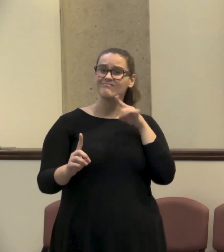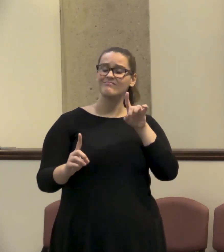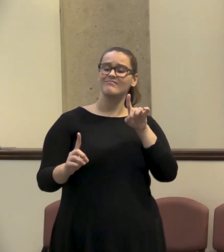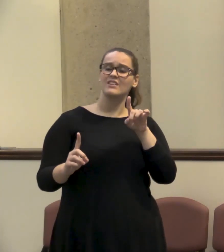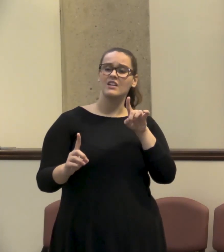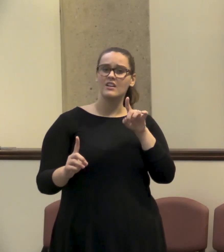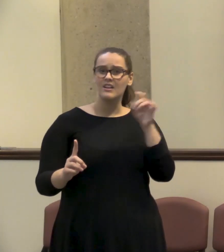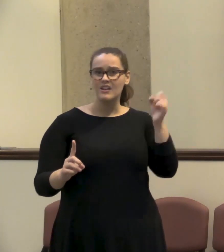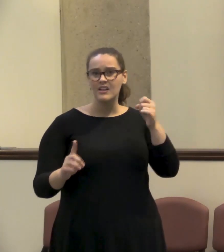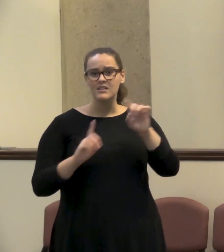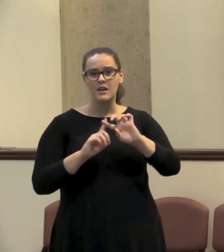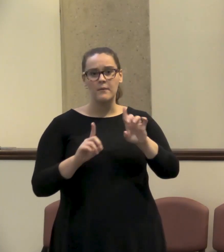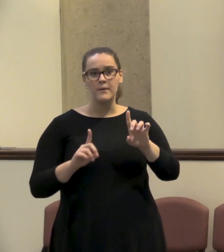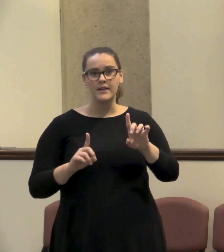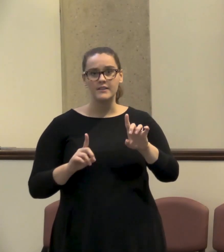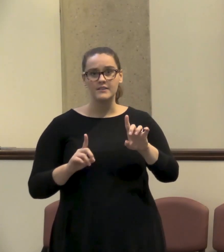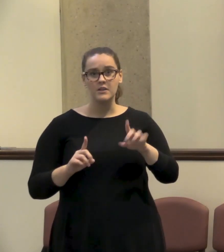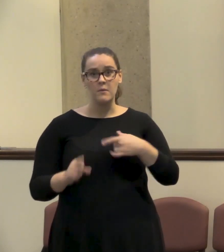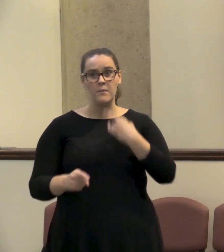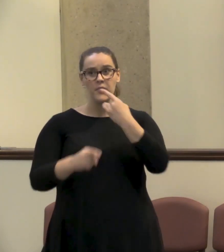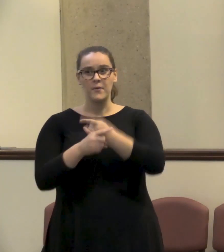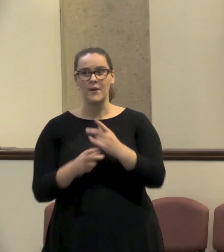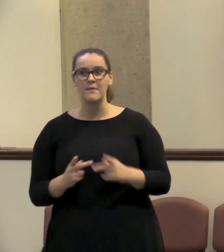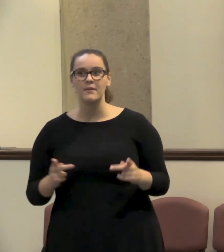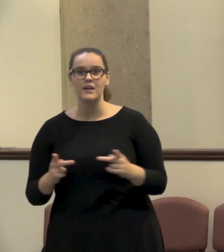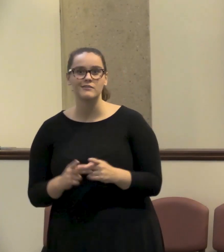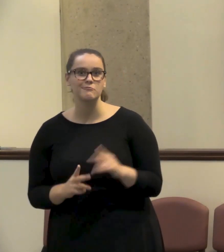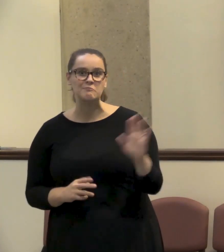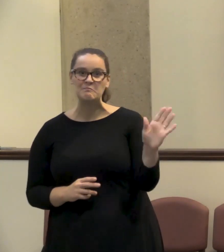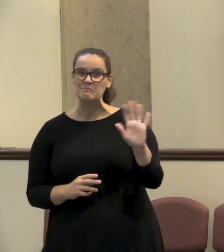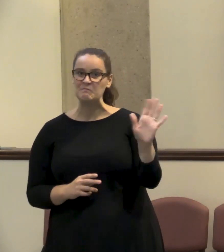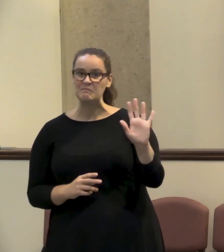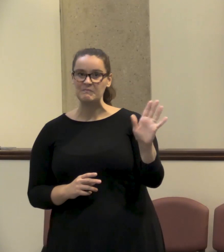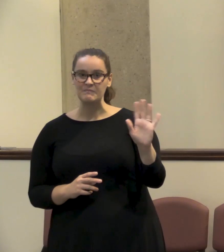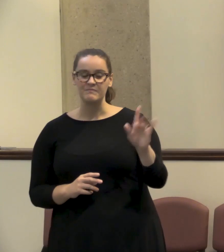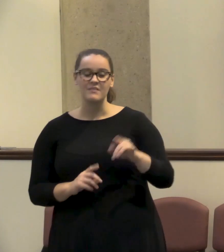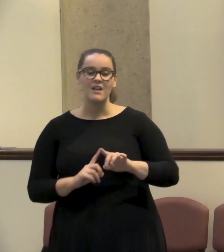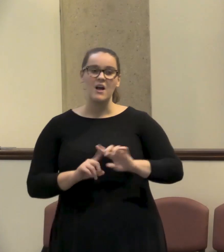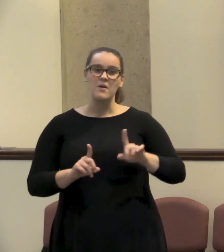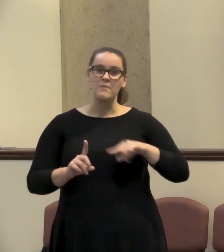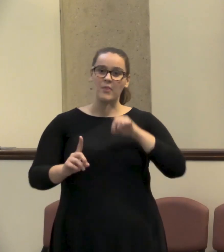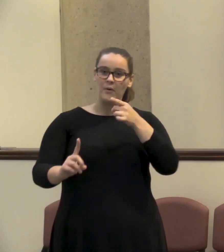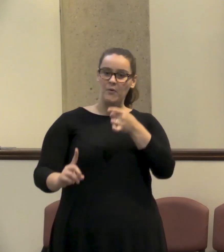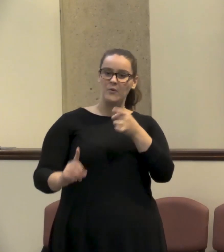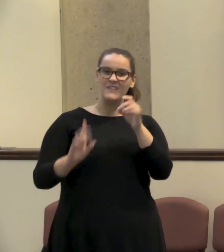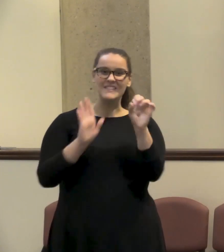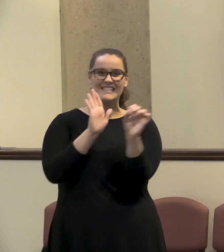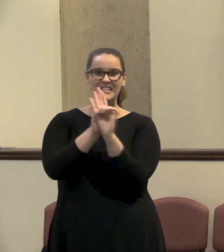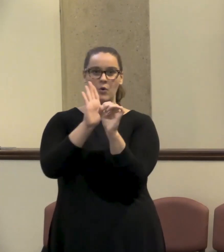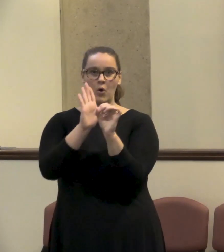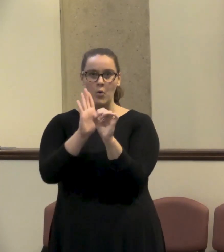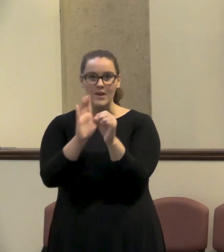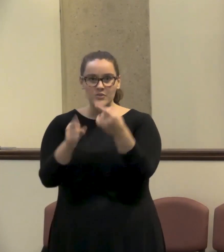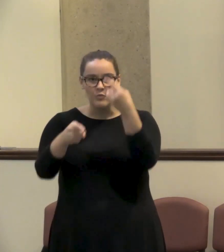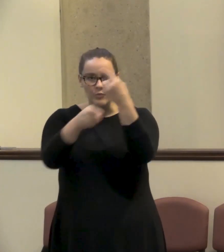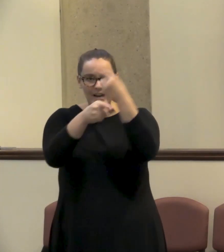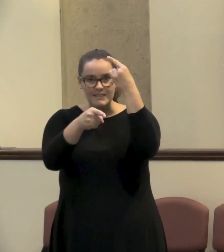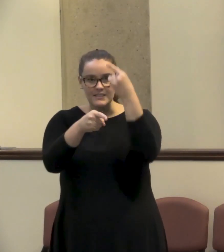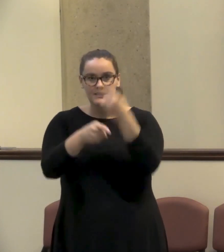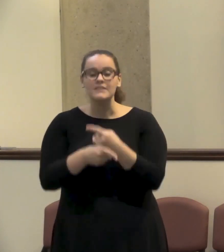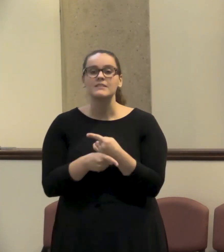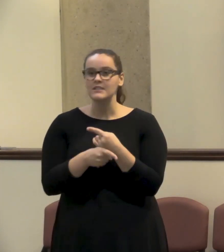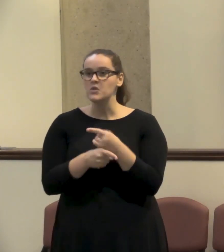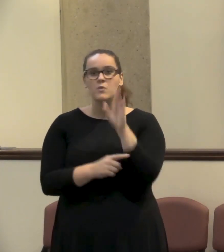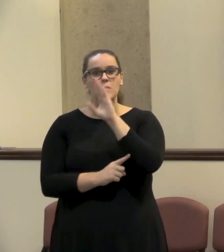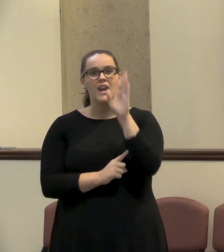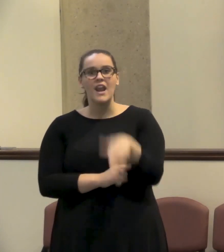but we wouldn't be where we needed to be. And I really believe that a goal of zero is the right goal. We will never be able